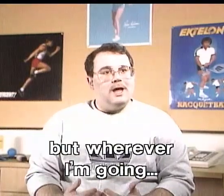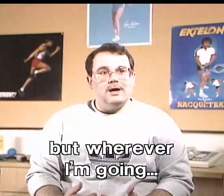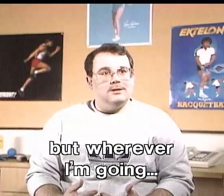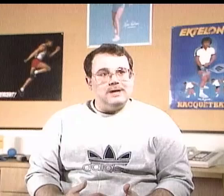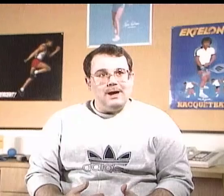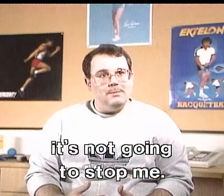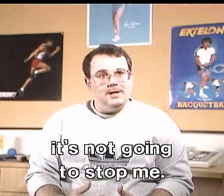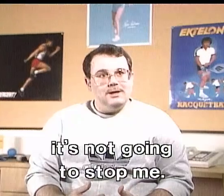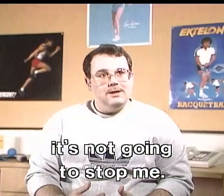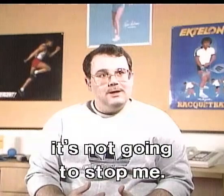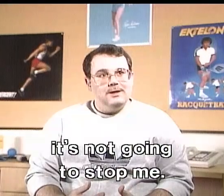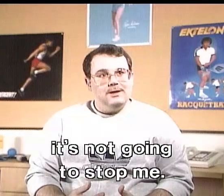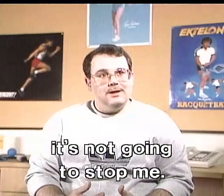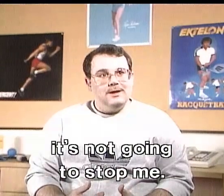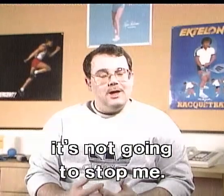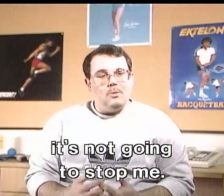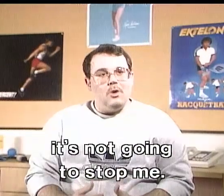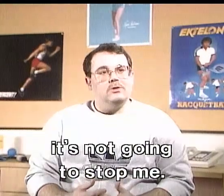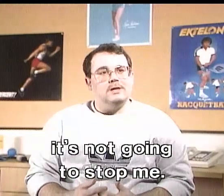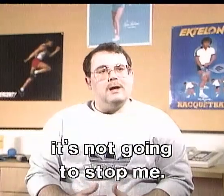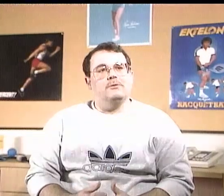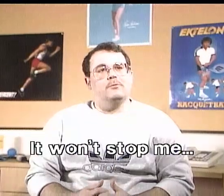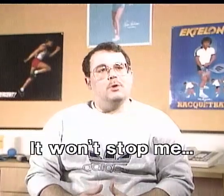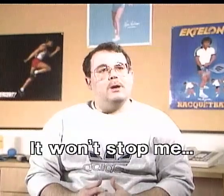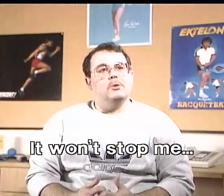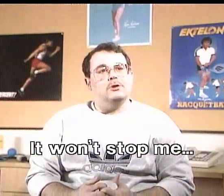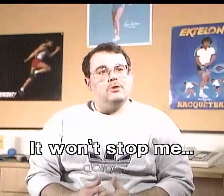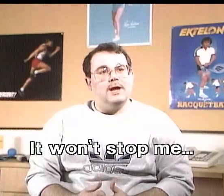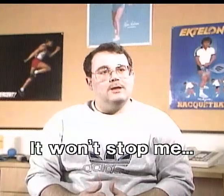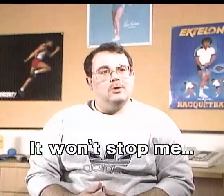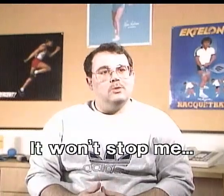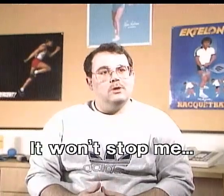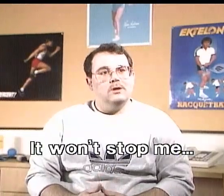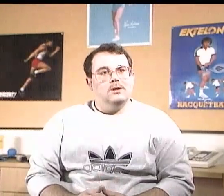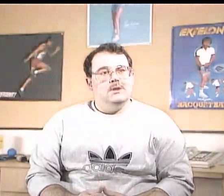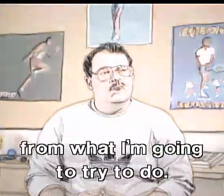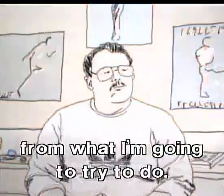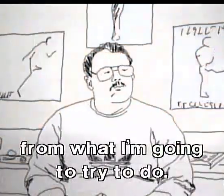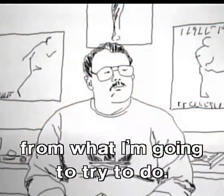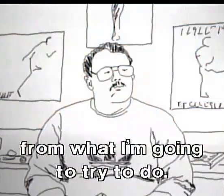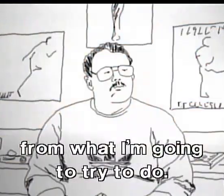going to stop me. It won't stop me from what I'm going to try to do.